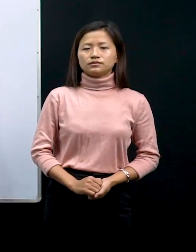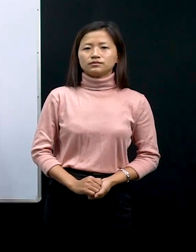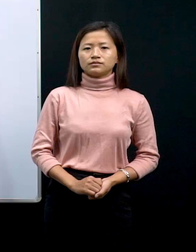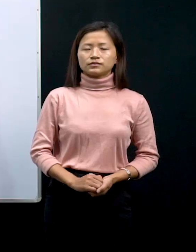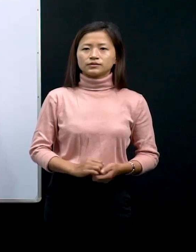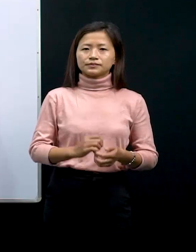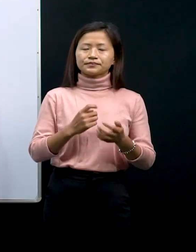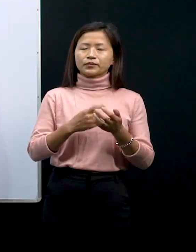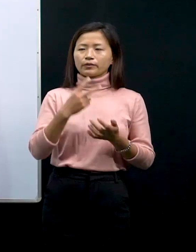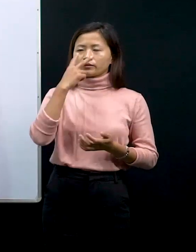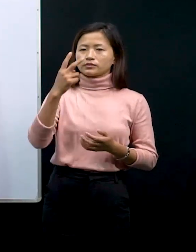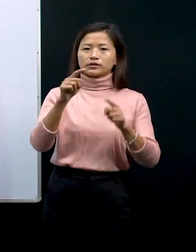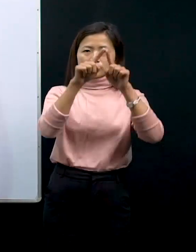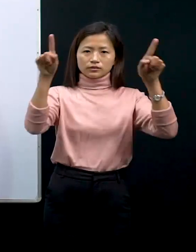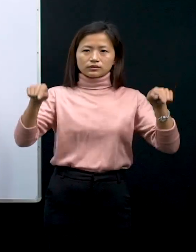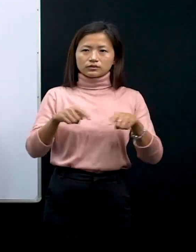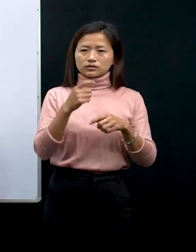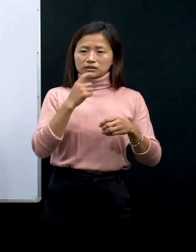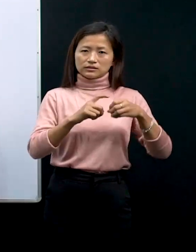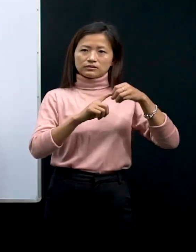This is a radius, we do not know.